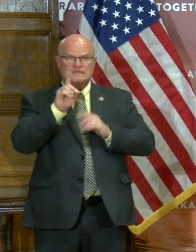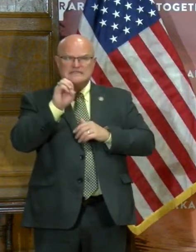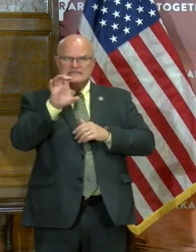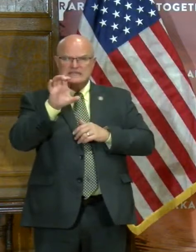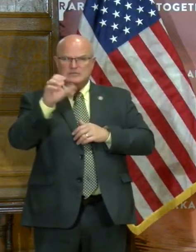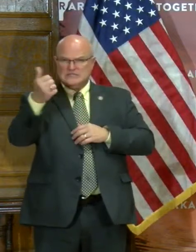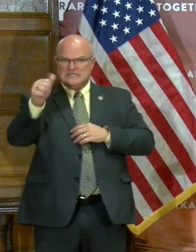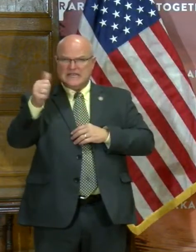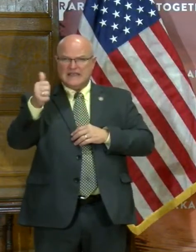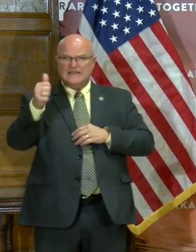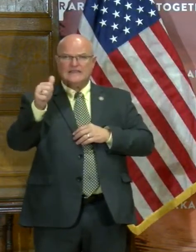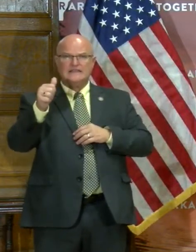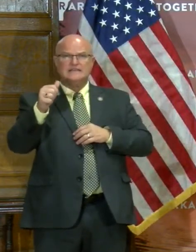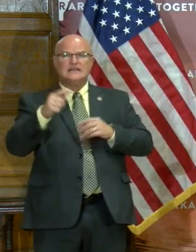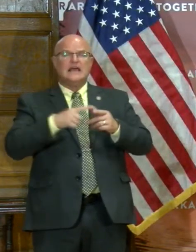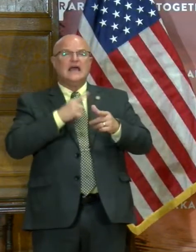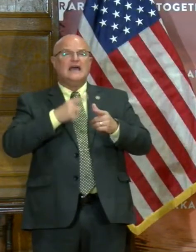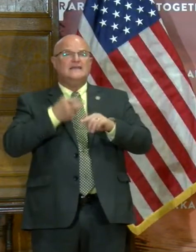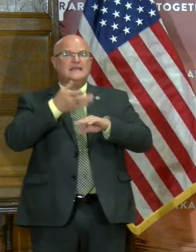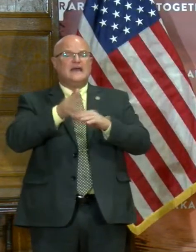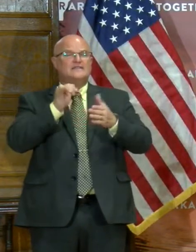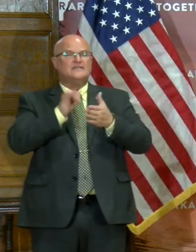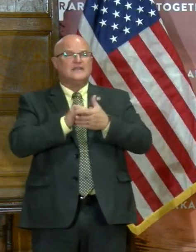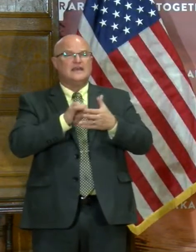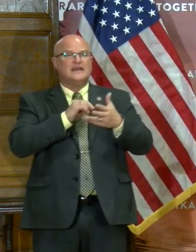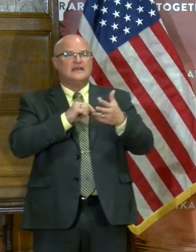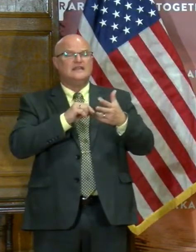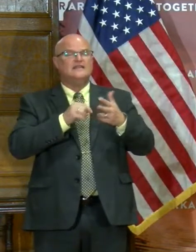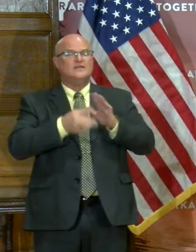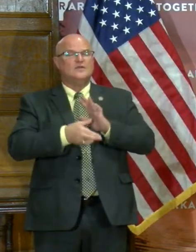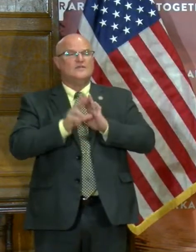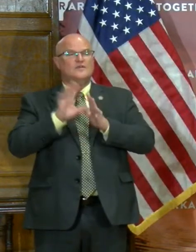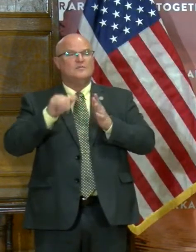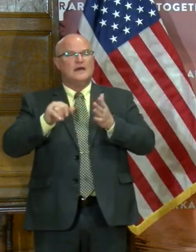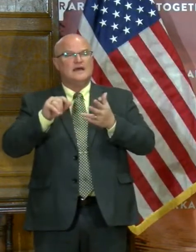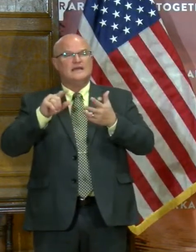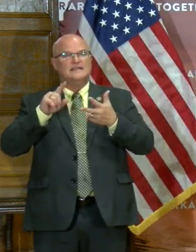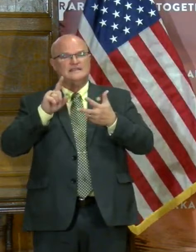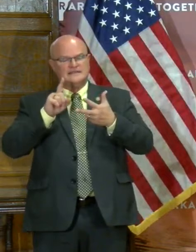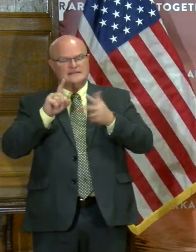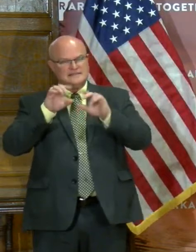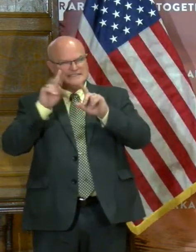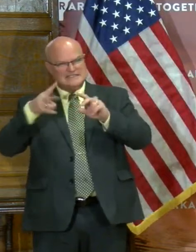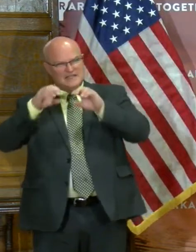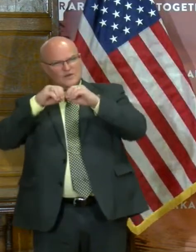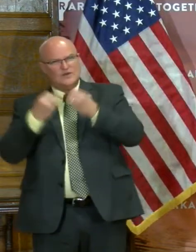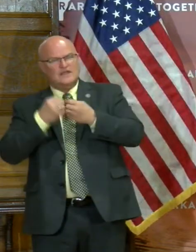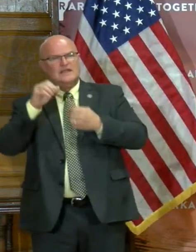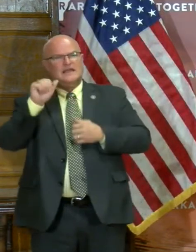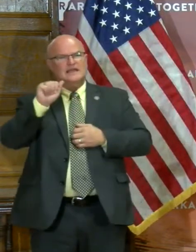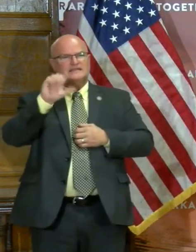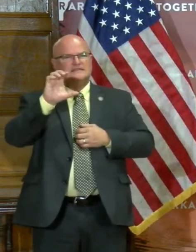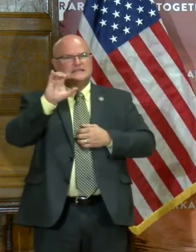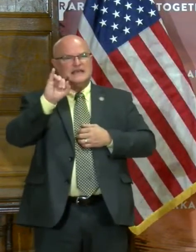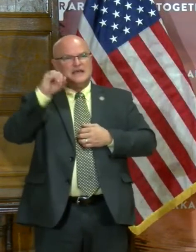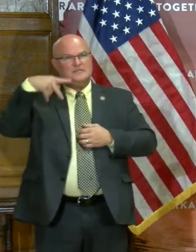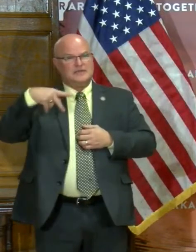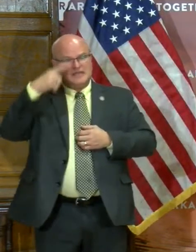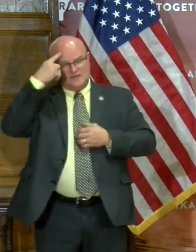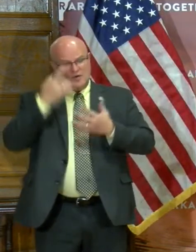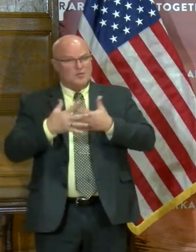December 10th. And then shortly after that will be reviewed by the second organization, which is the ACIP, for